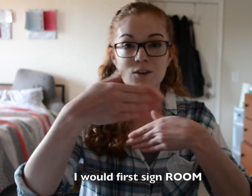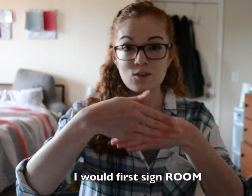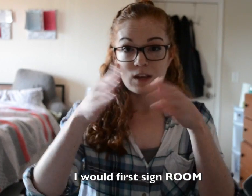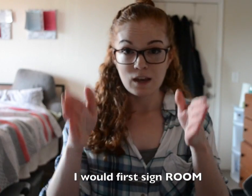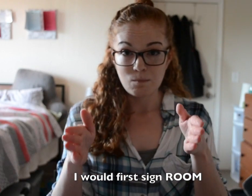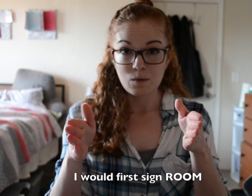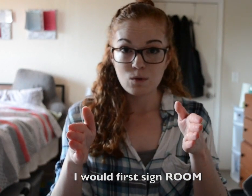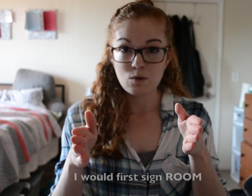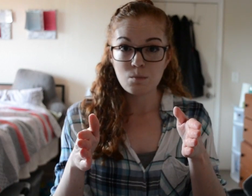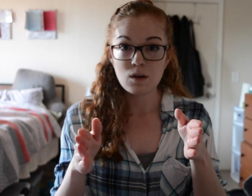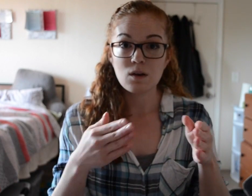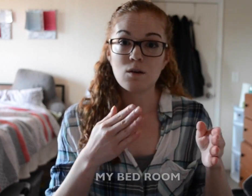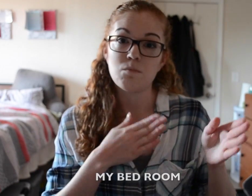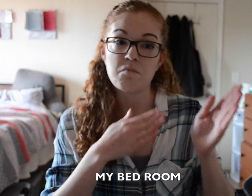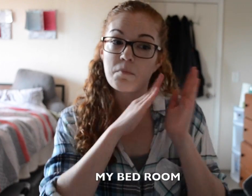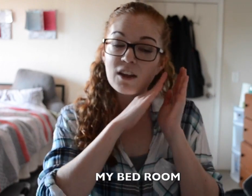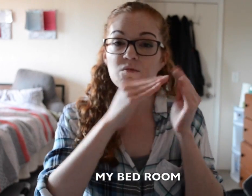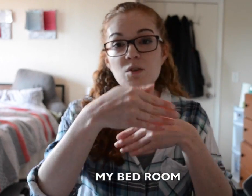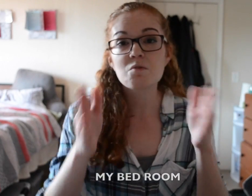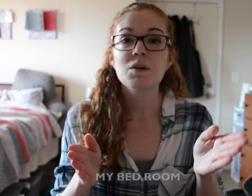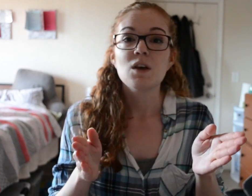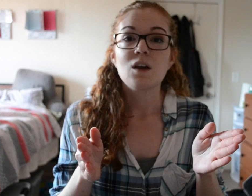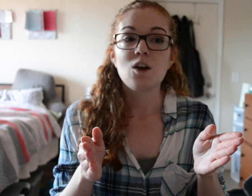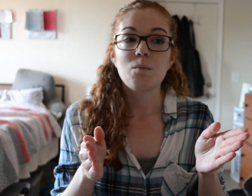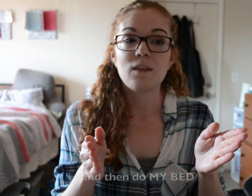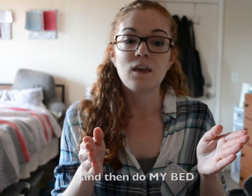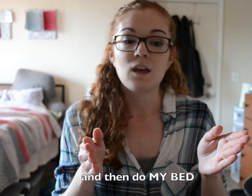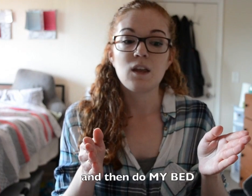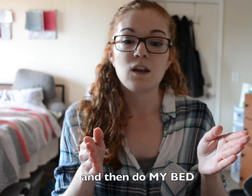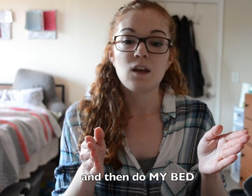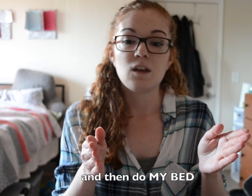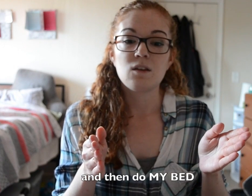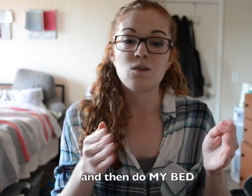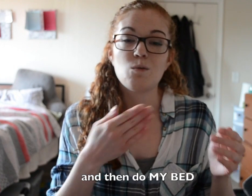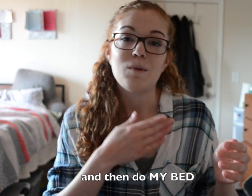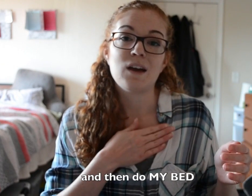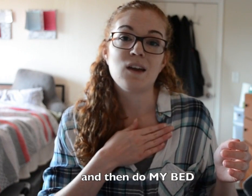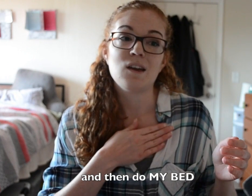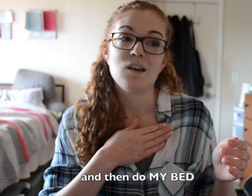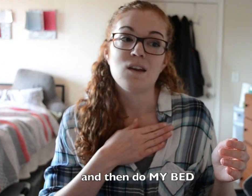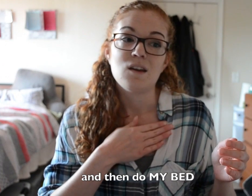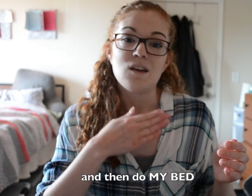first sign my room, my bedroom, and then do